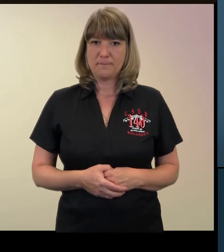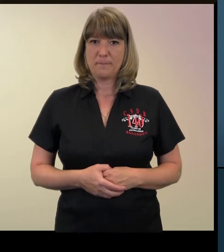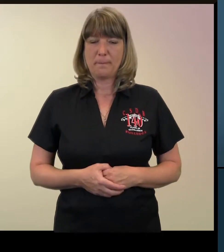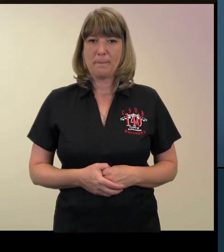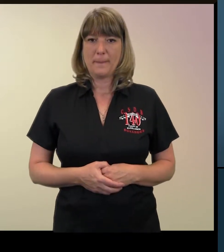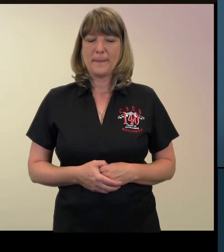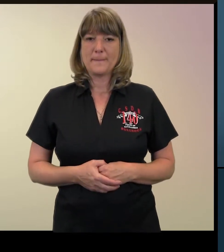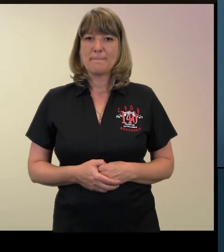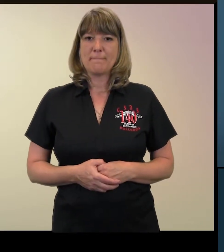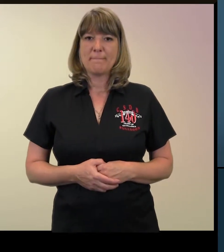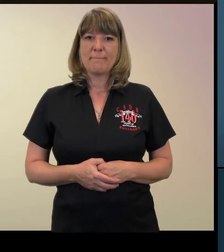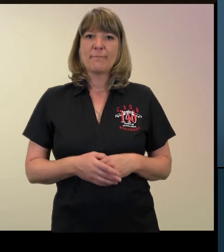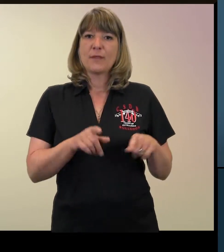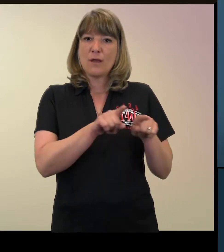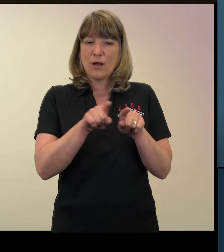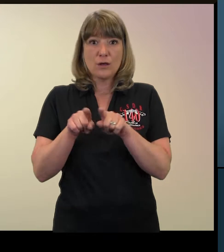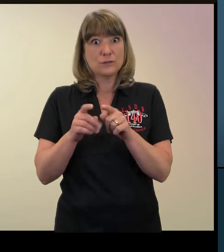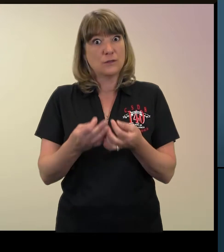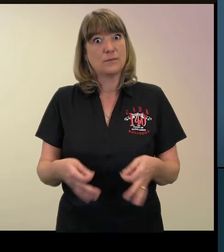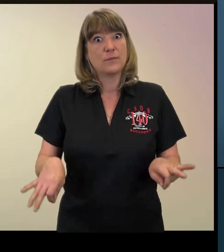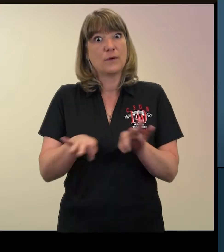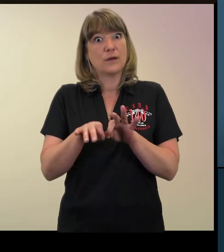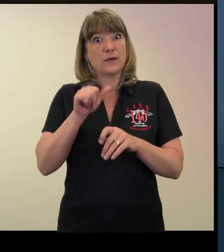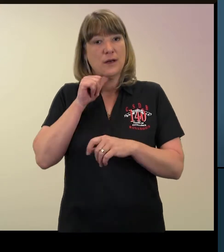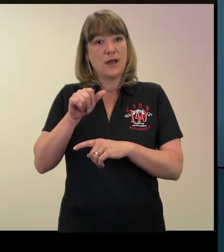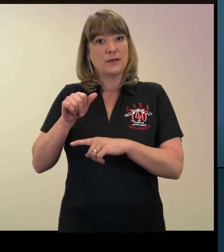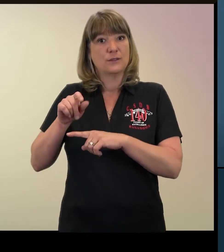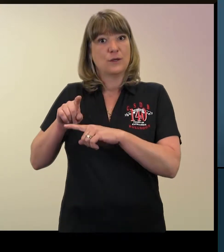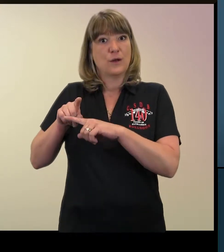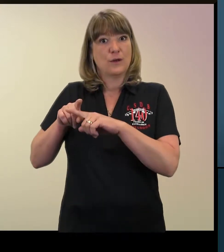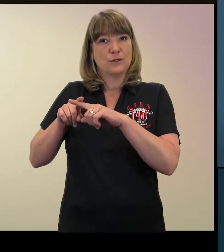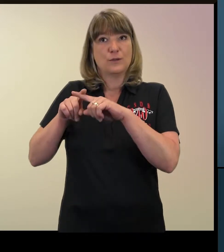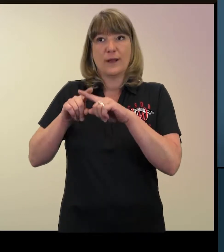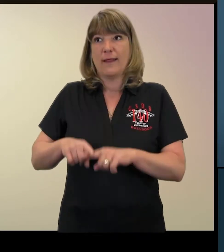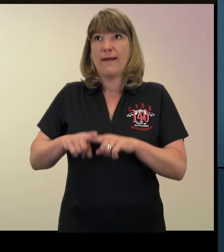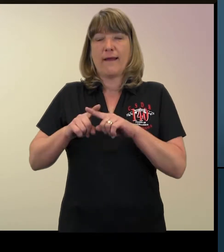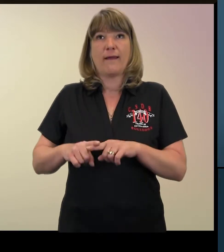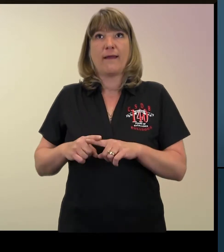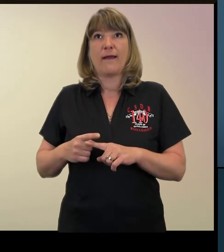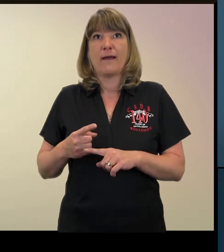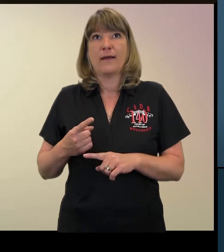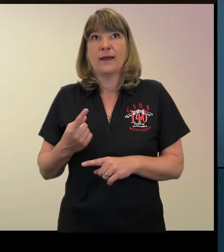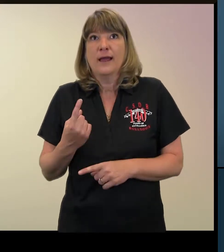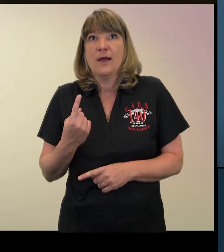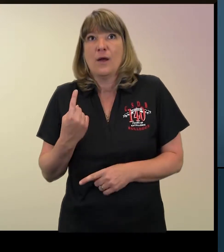It's also really important not to rely on any single